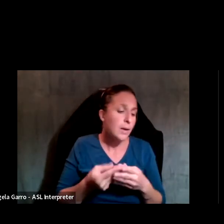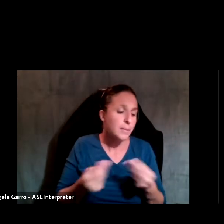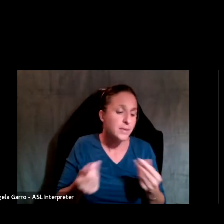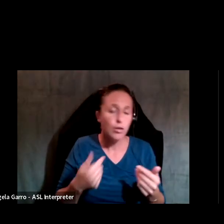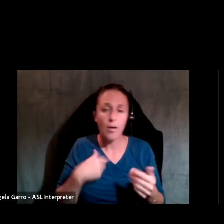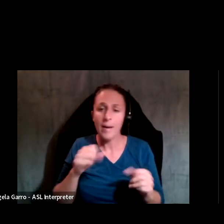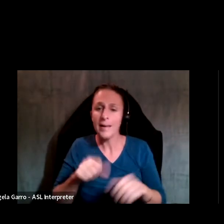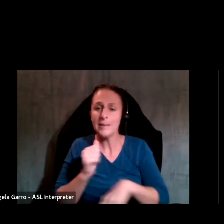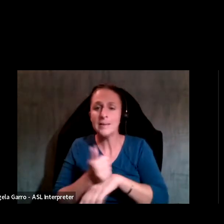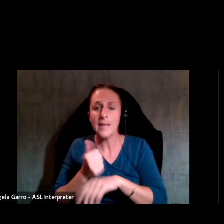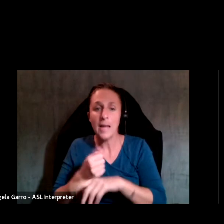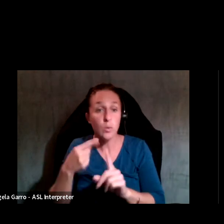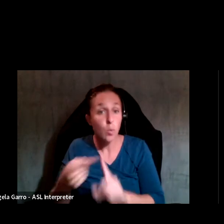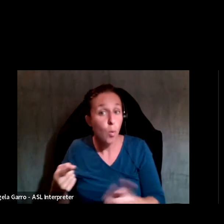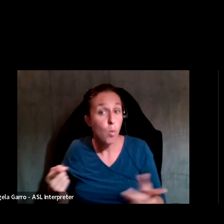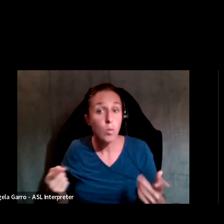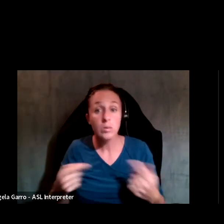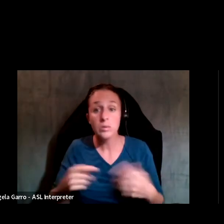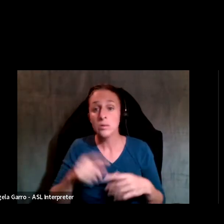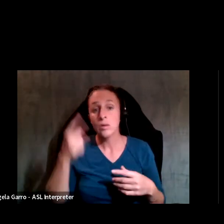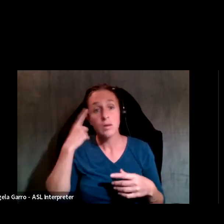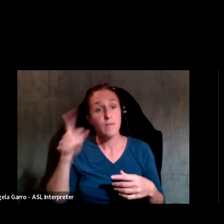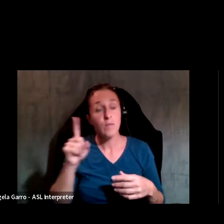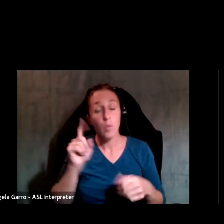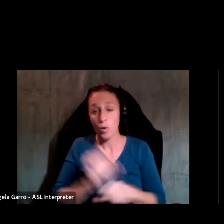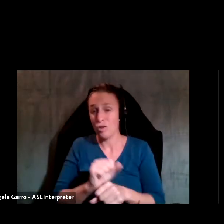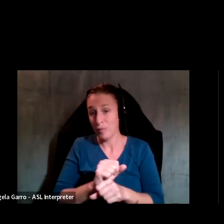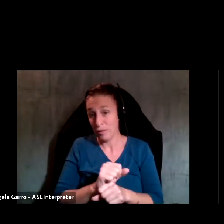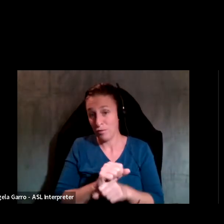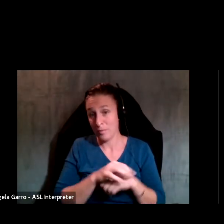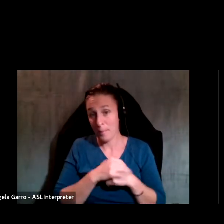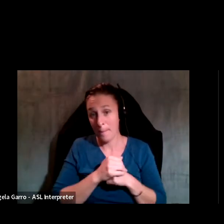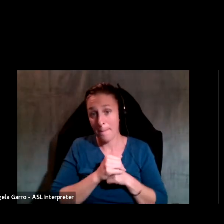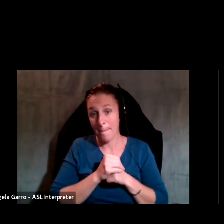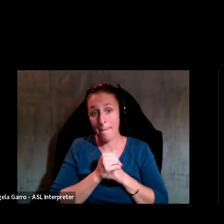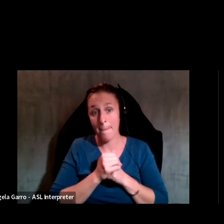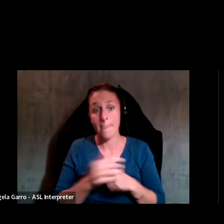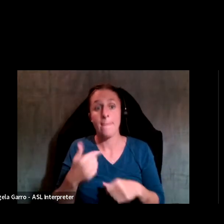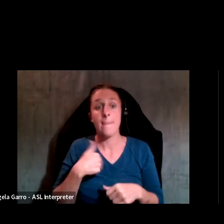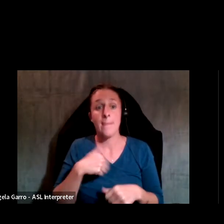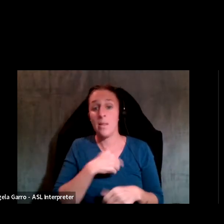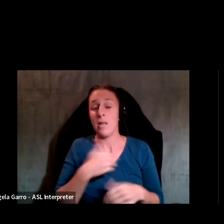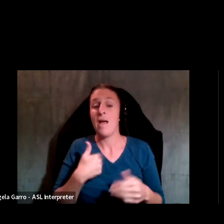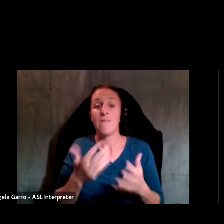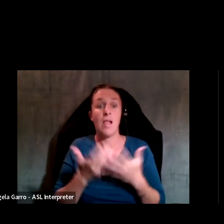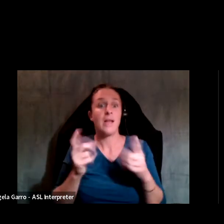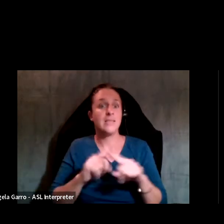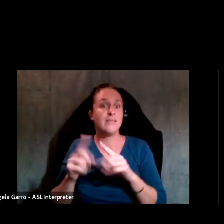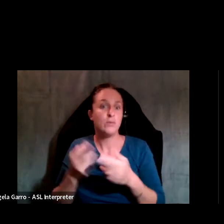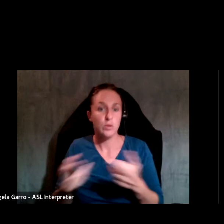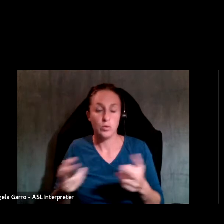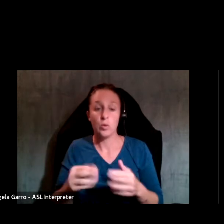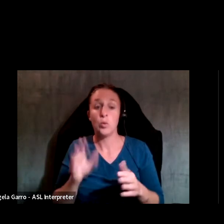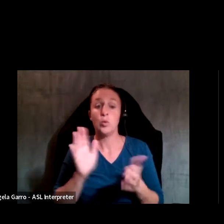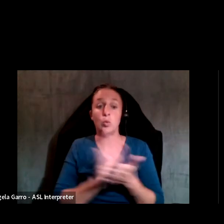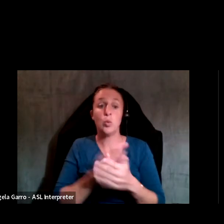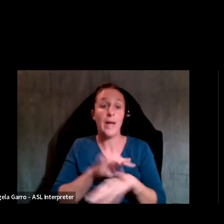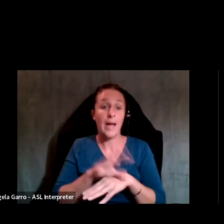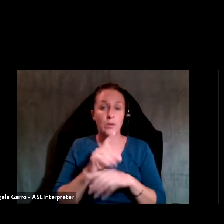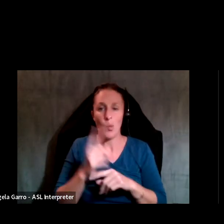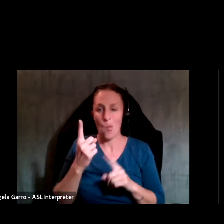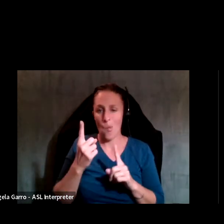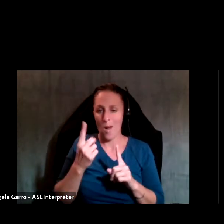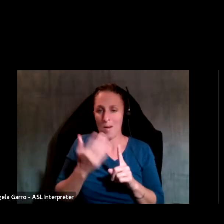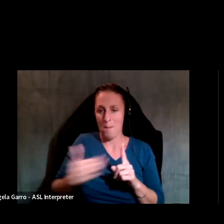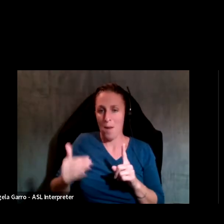some goals for, for a career. And I have to say, we have a lot of different resources, right? So school counselors are one leg of the stool,